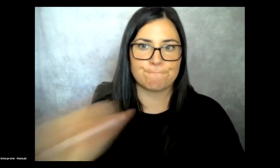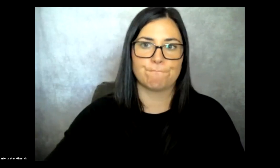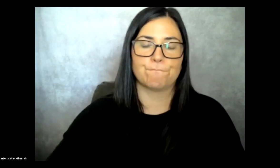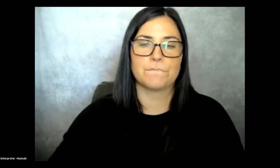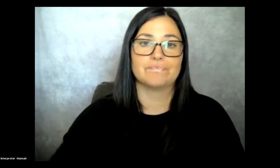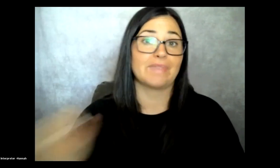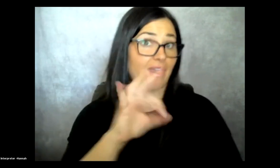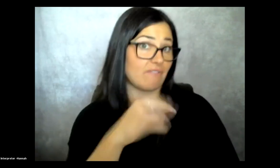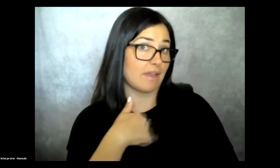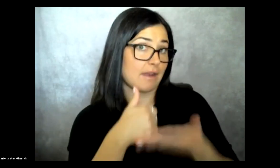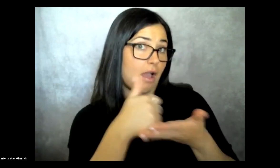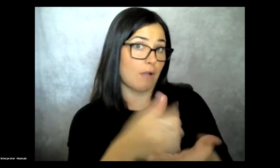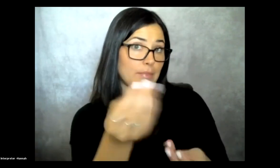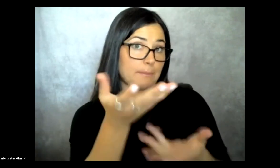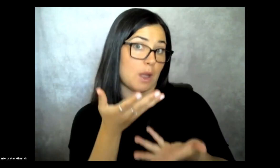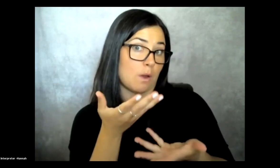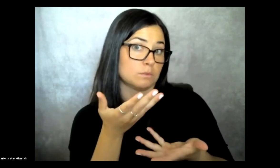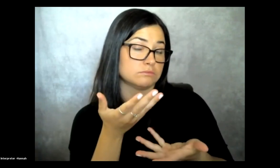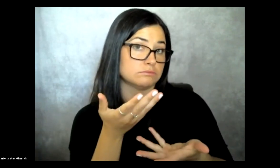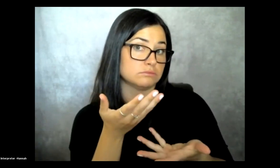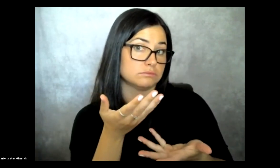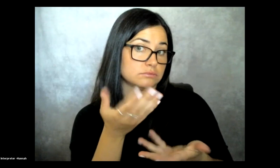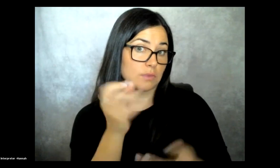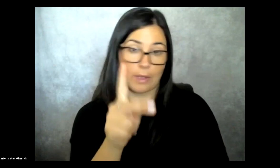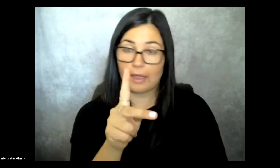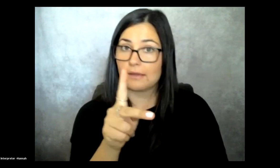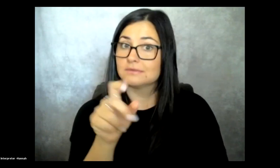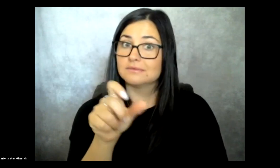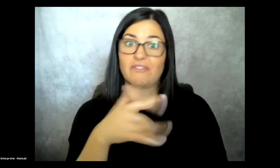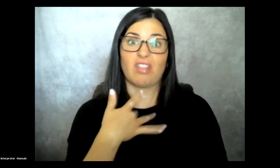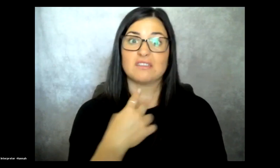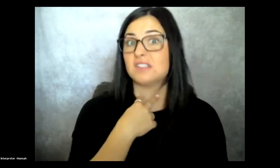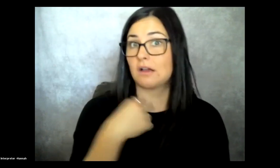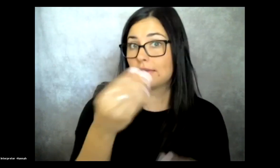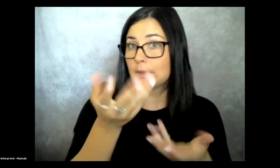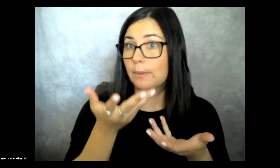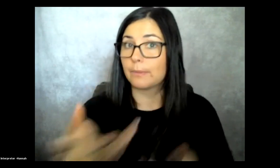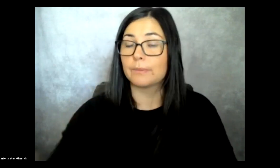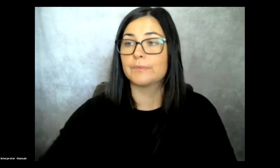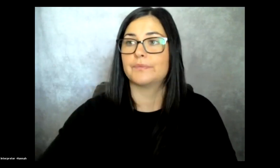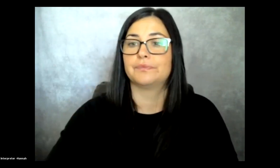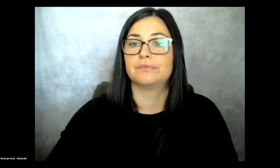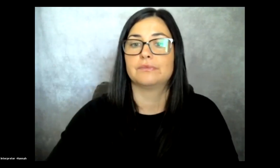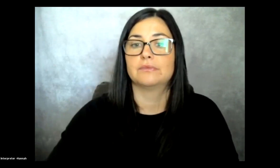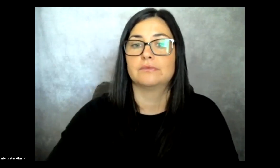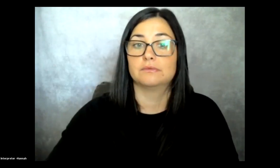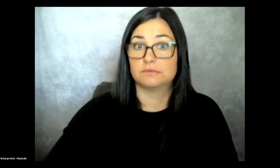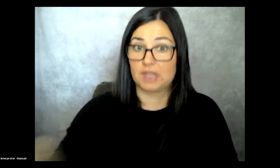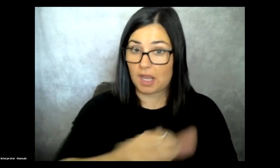Well, if I can be of assistance, I'm happy to walk you through anything that you're stuck on, or anyone else for that